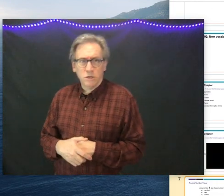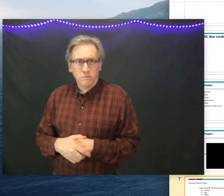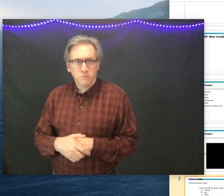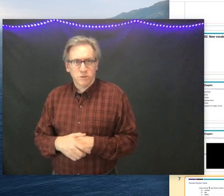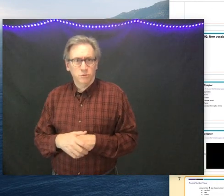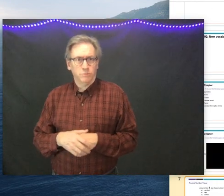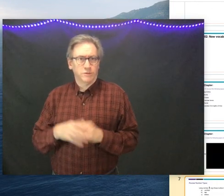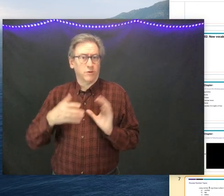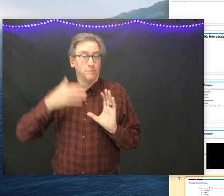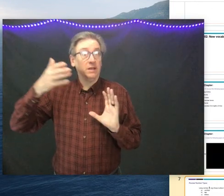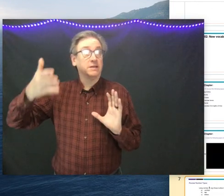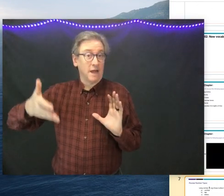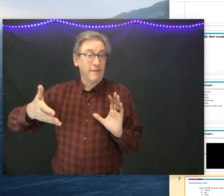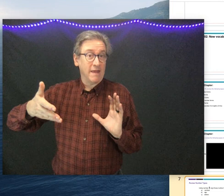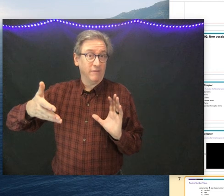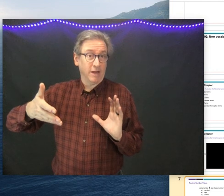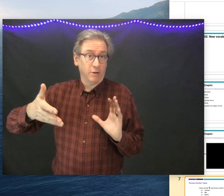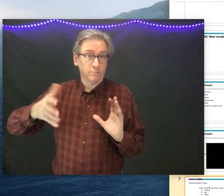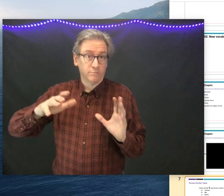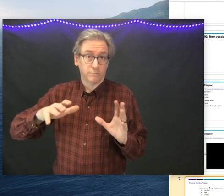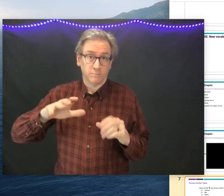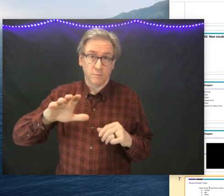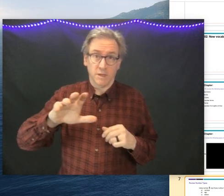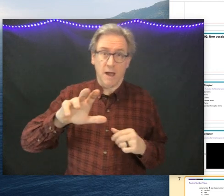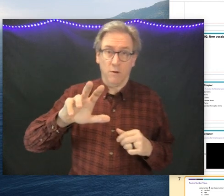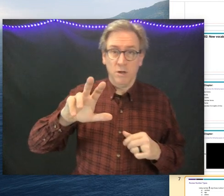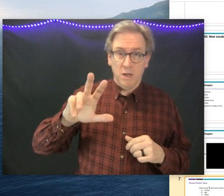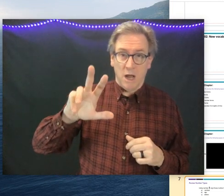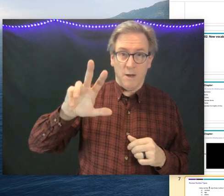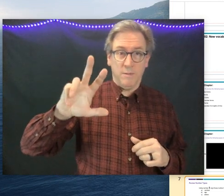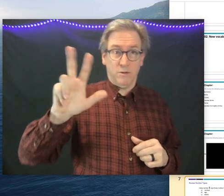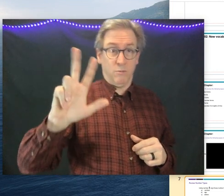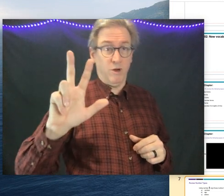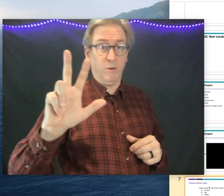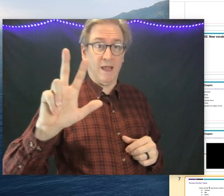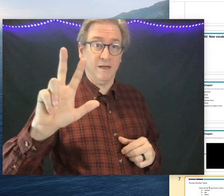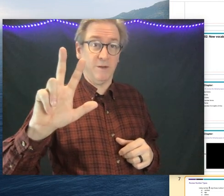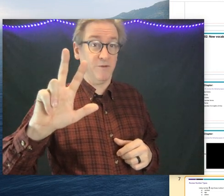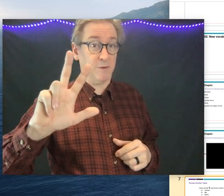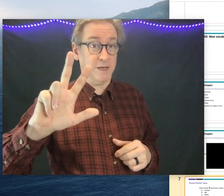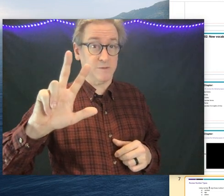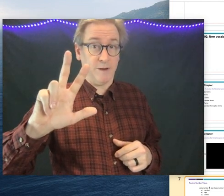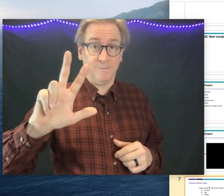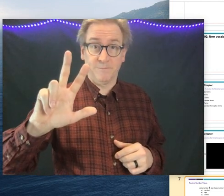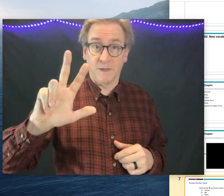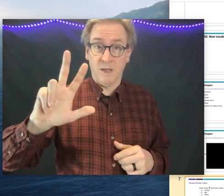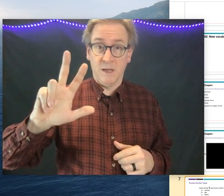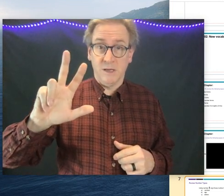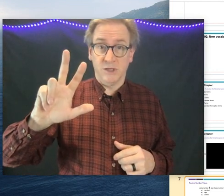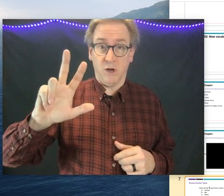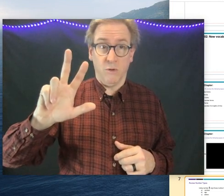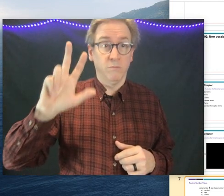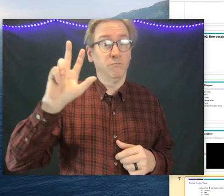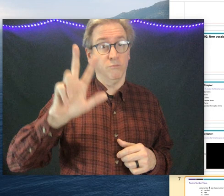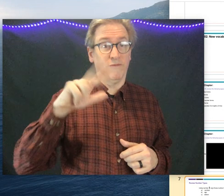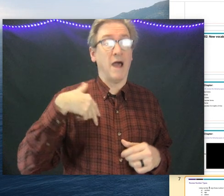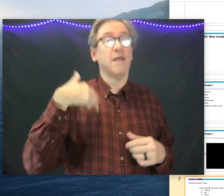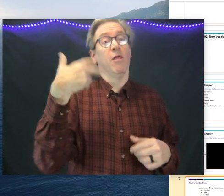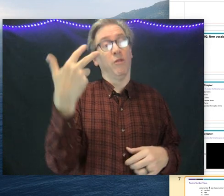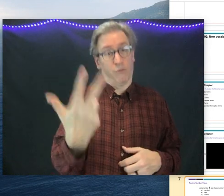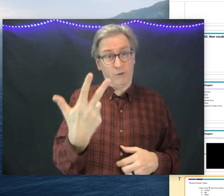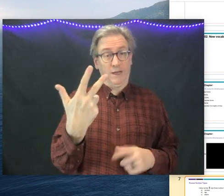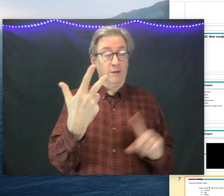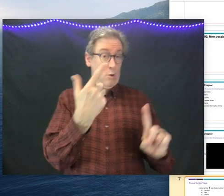So to sort of build on that video now, we know what the hand shape for 3 is, right? So we've